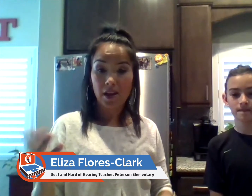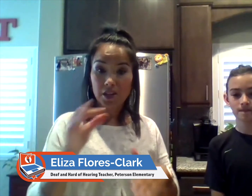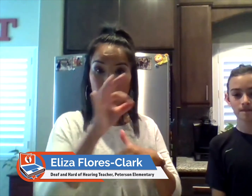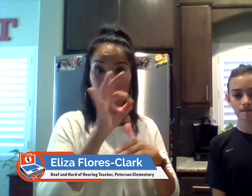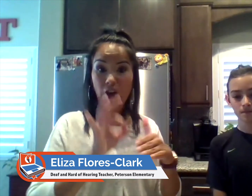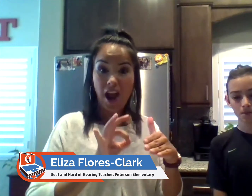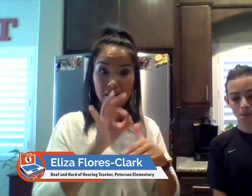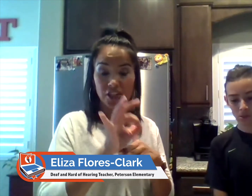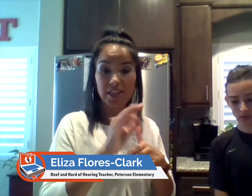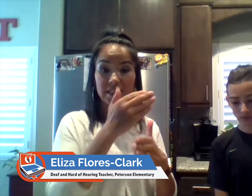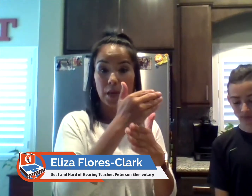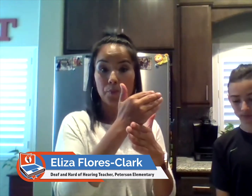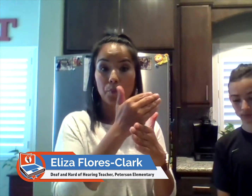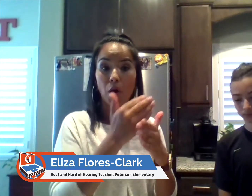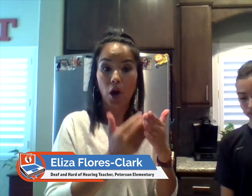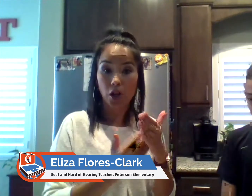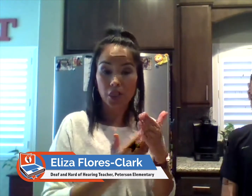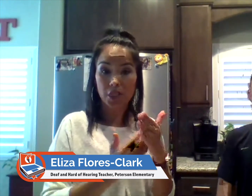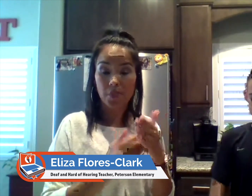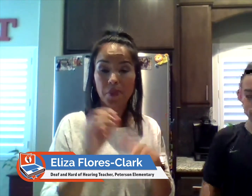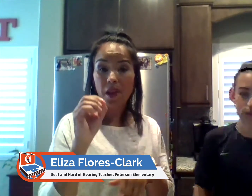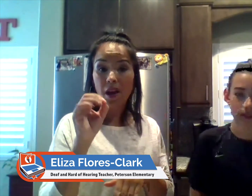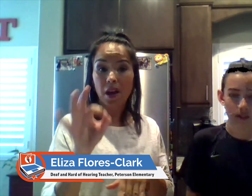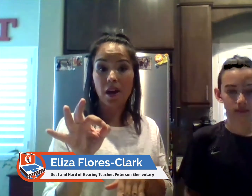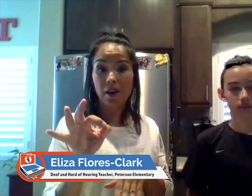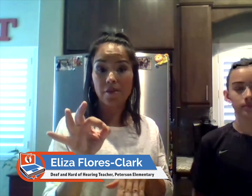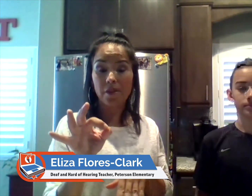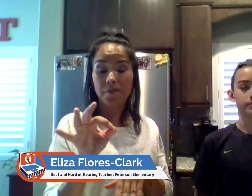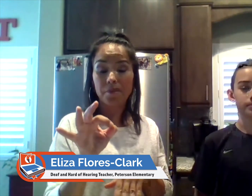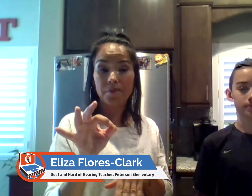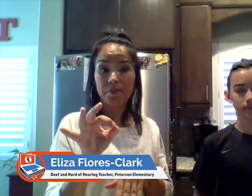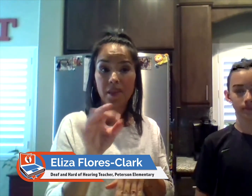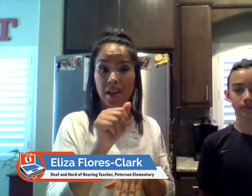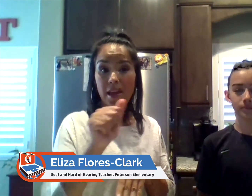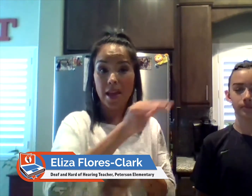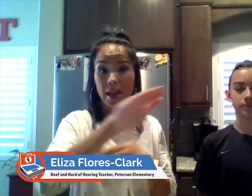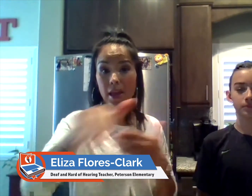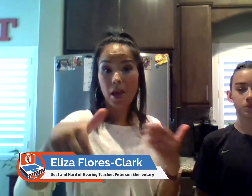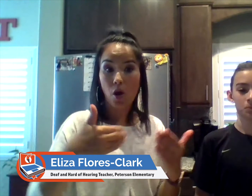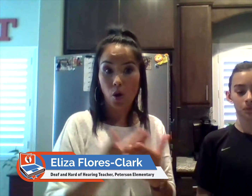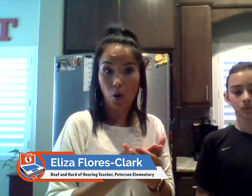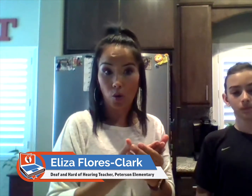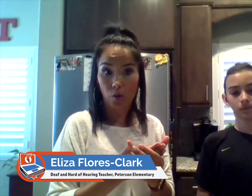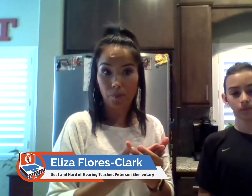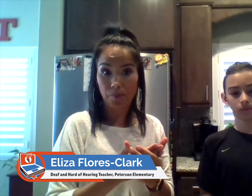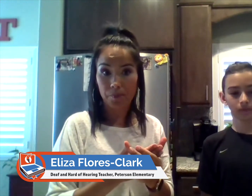so fraction is a part of a whole.